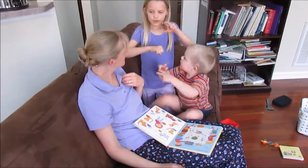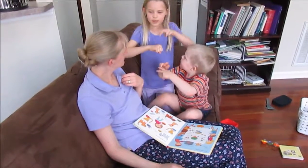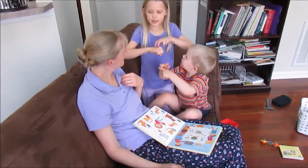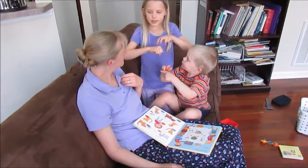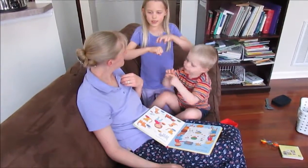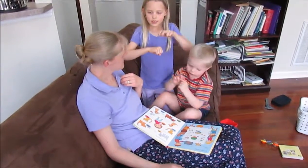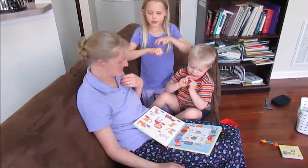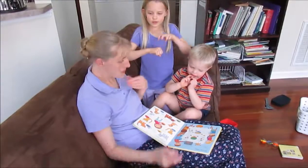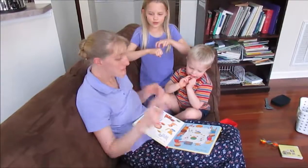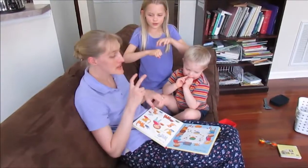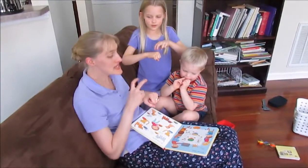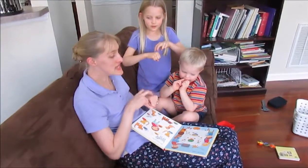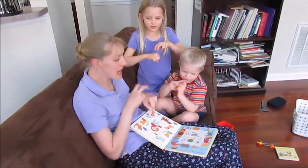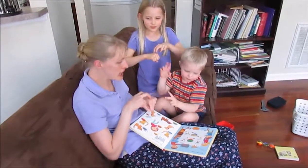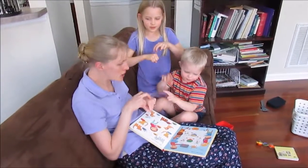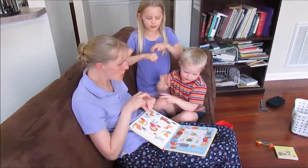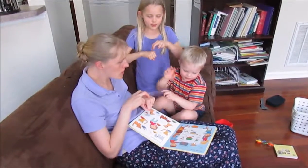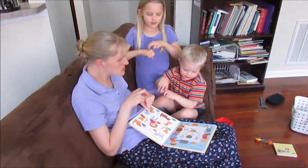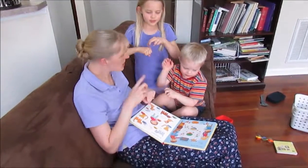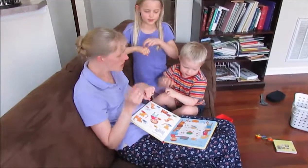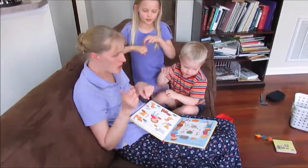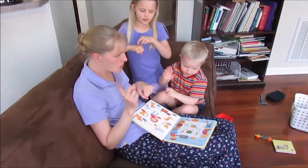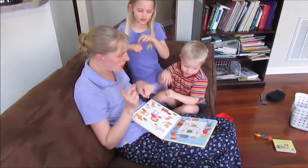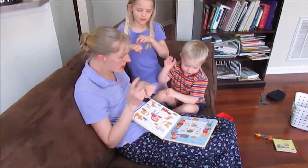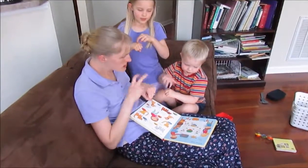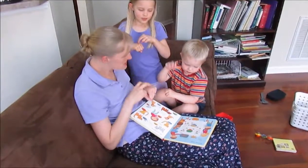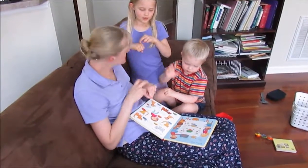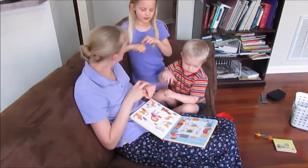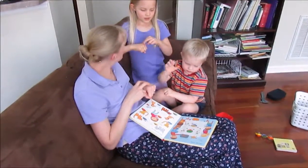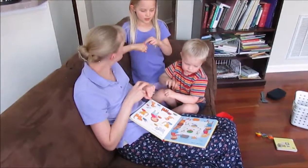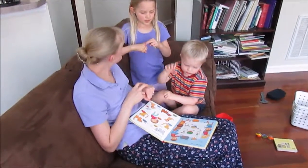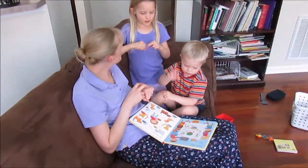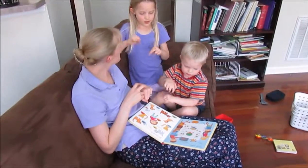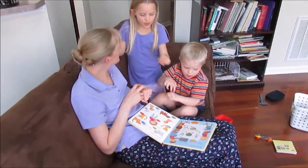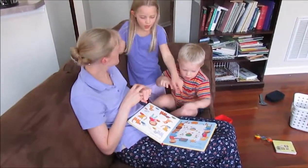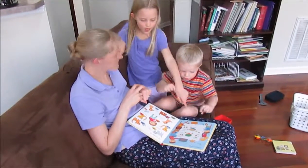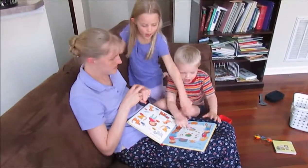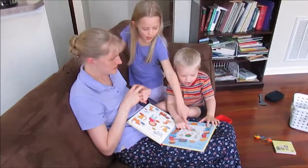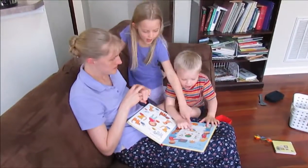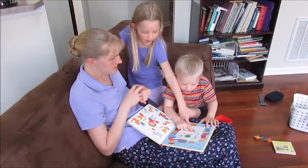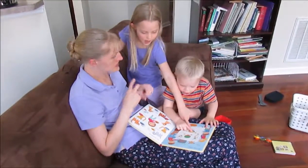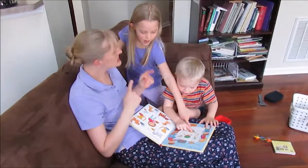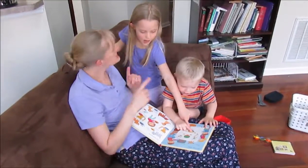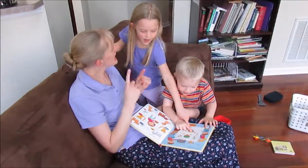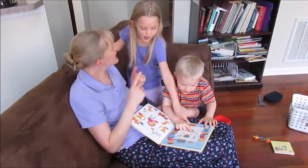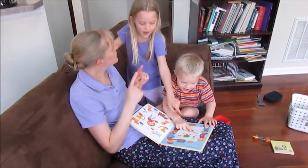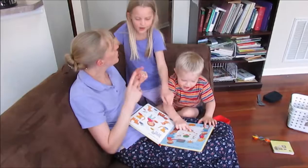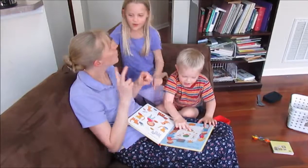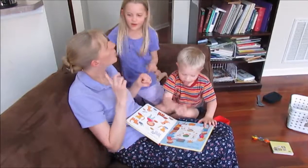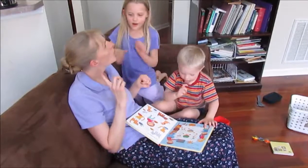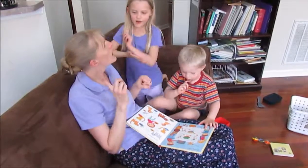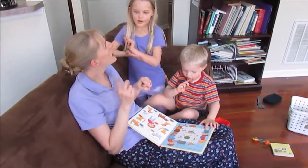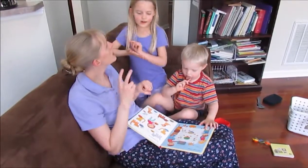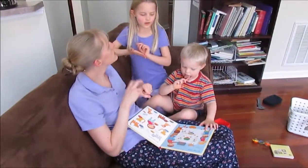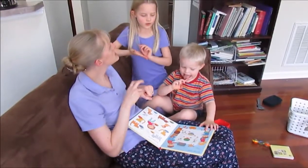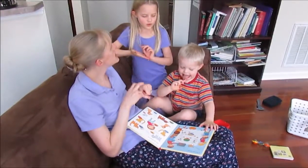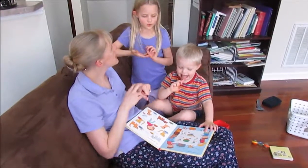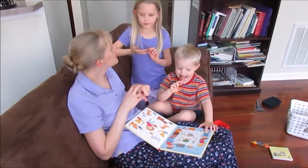Potatoes. Potatoes. Where are the potatoes? Potatoes. Signed. Where are the potatoes?